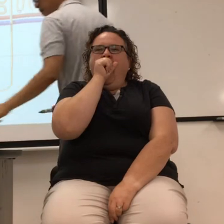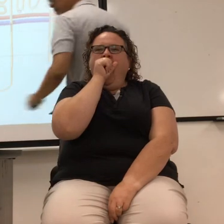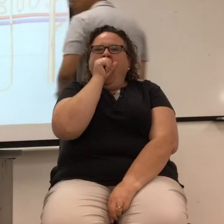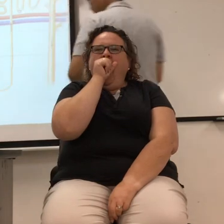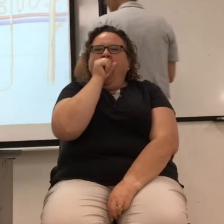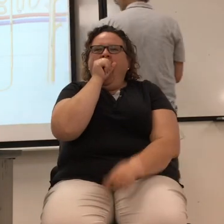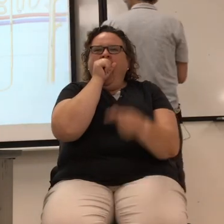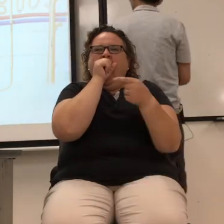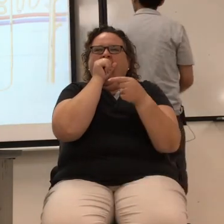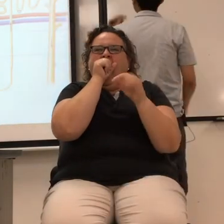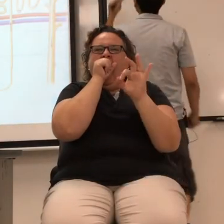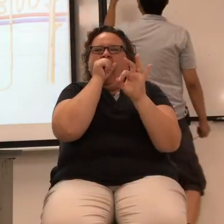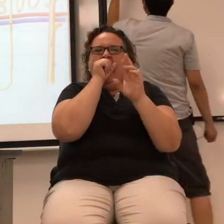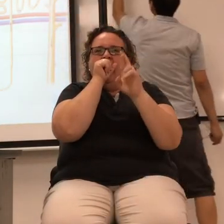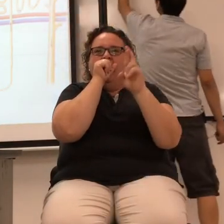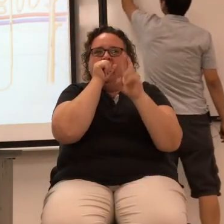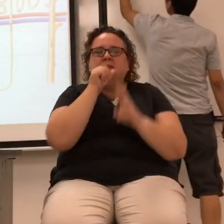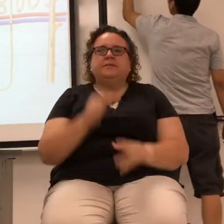GFR.